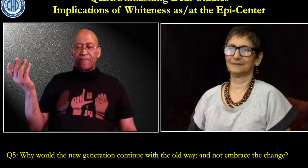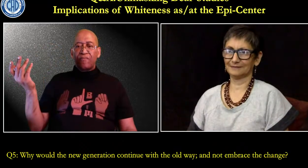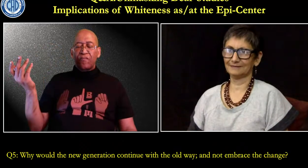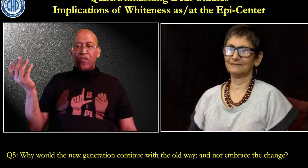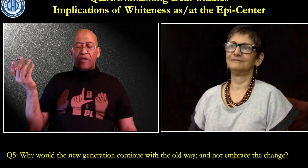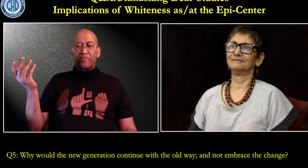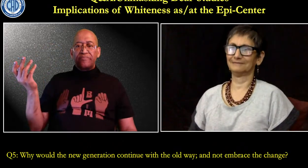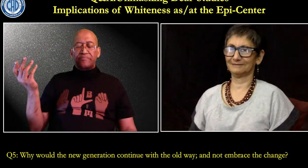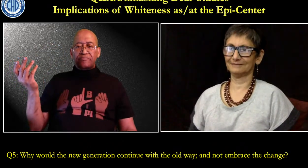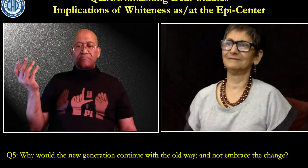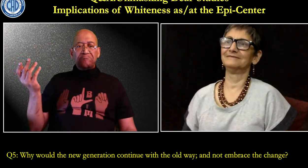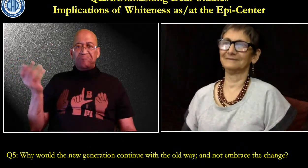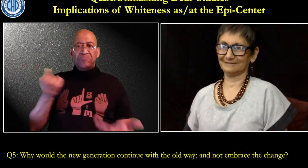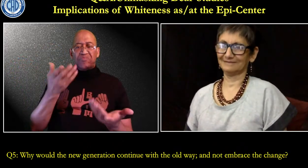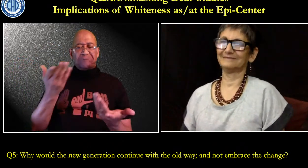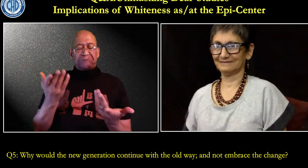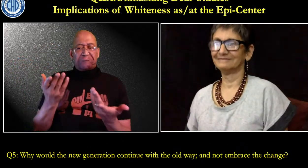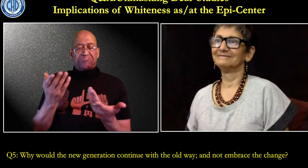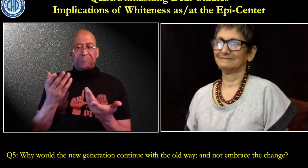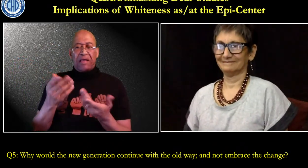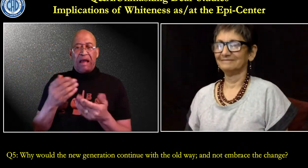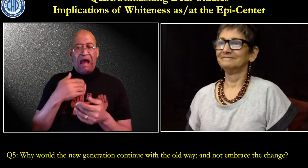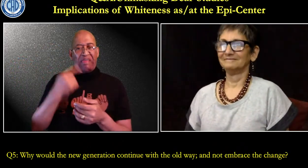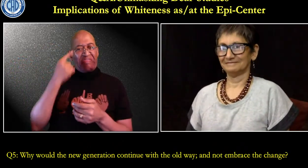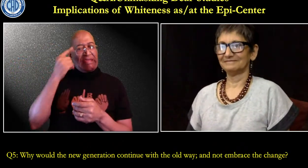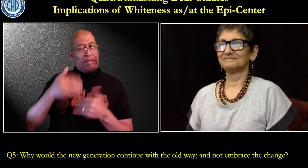a lot more than before.